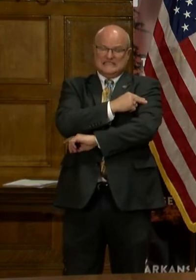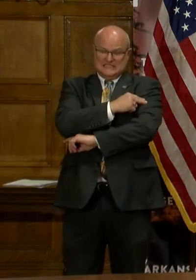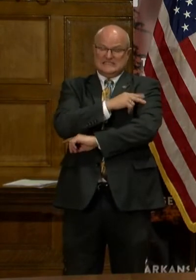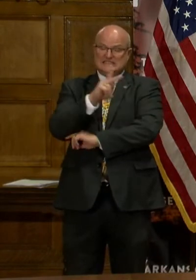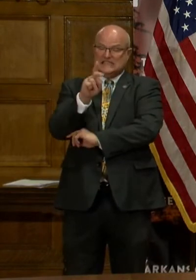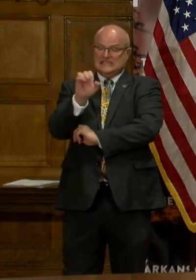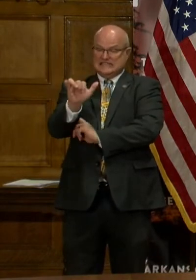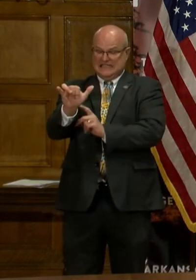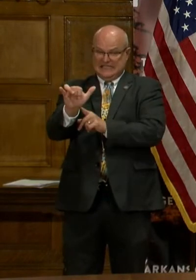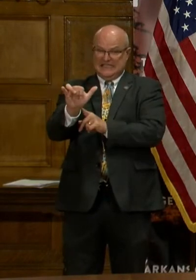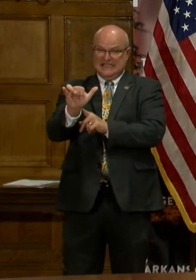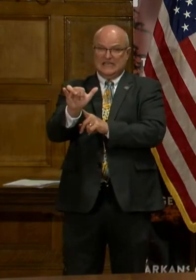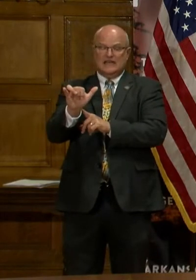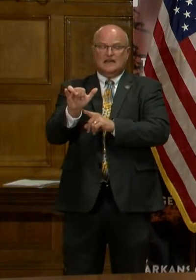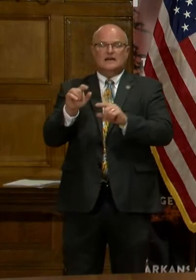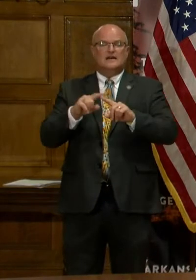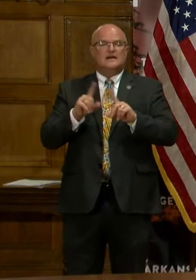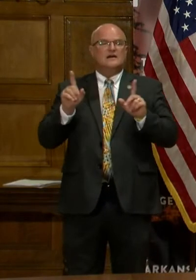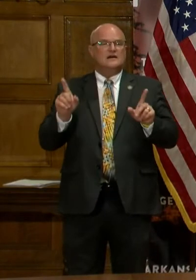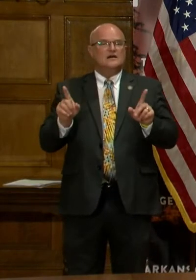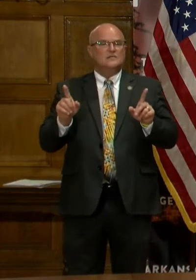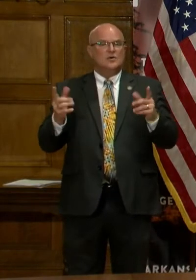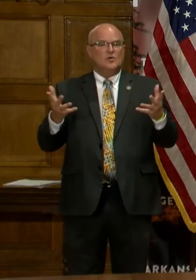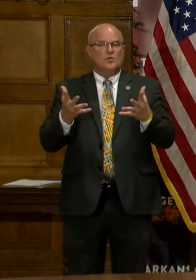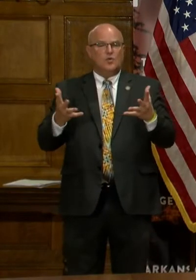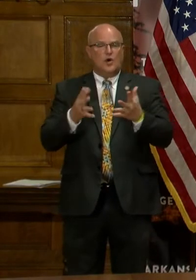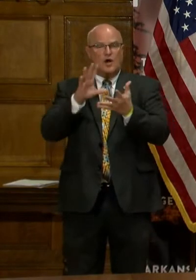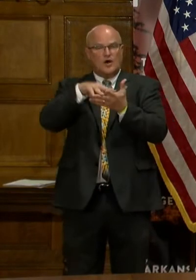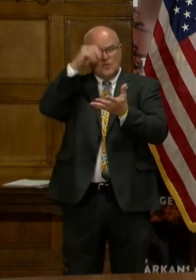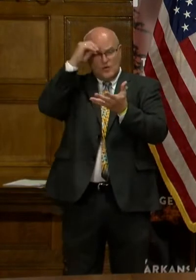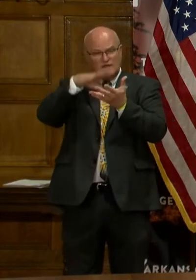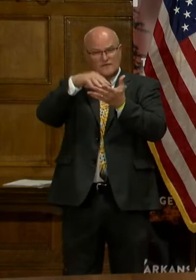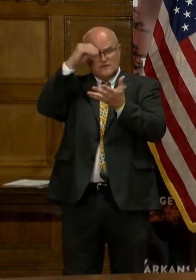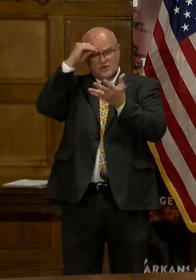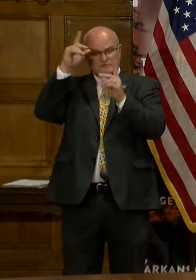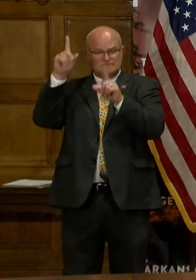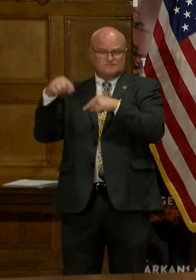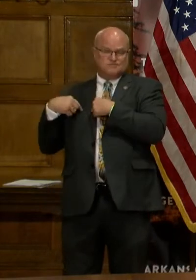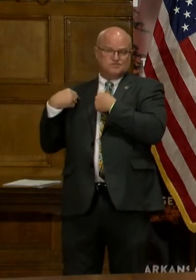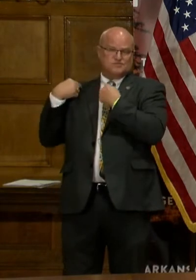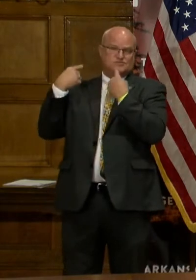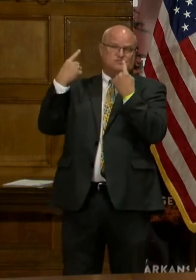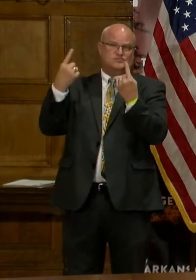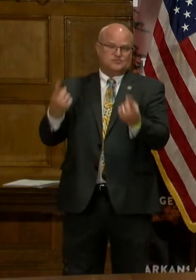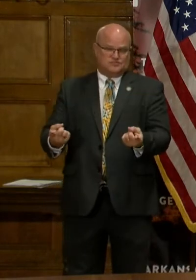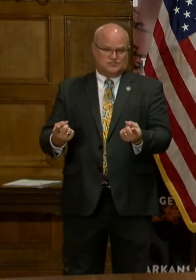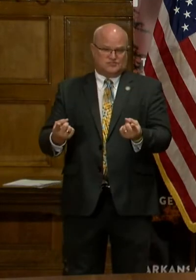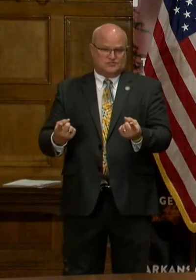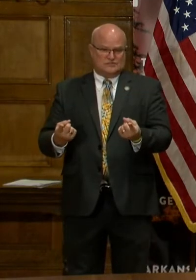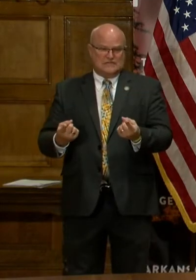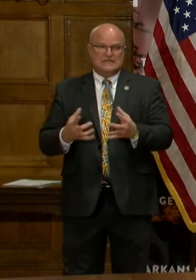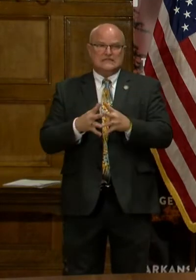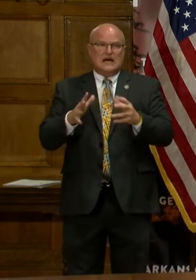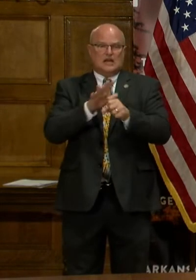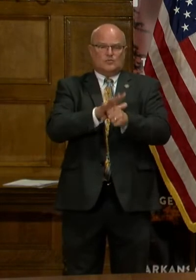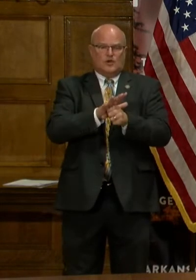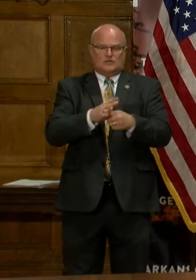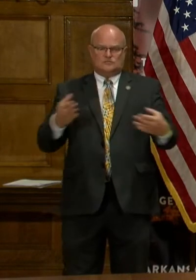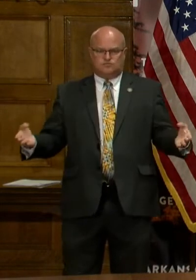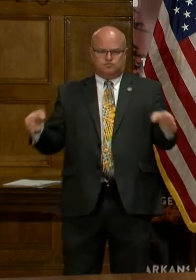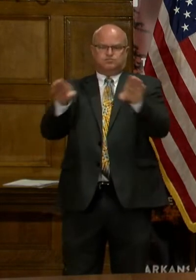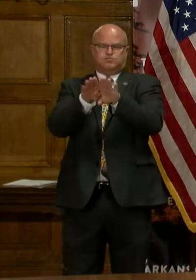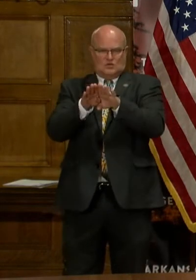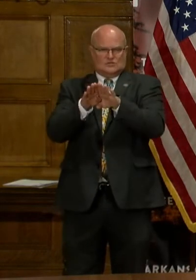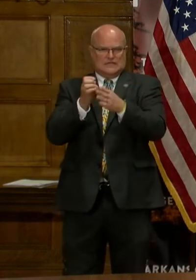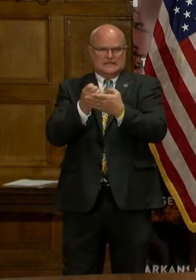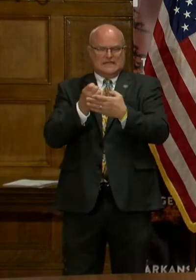is a key part of it. But what we've learned through the course of this is that early on there was a lot of pressure to shut down the